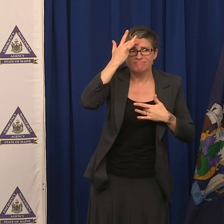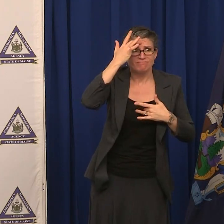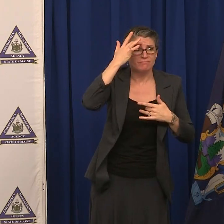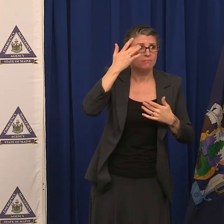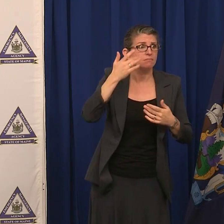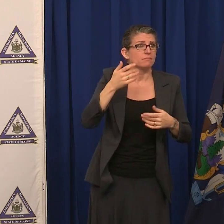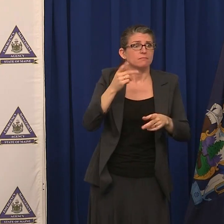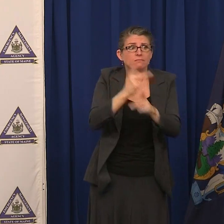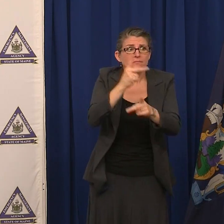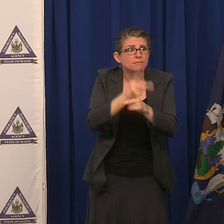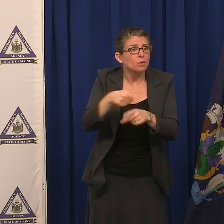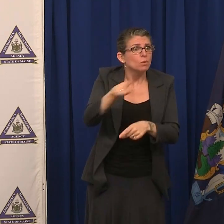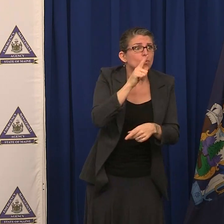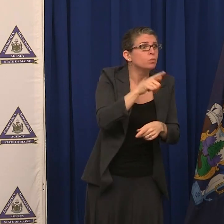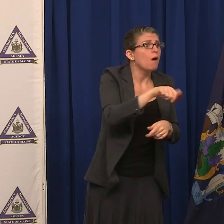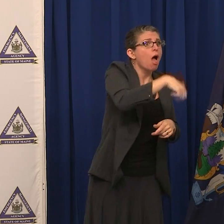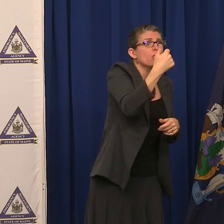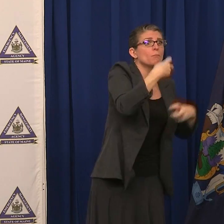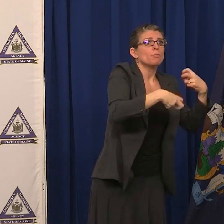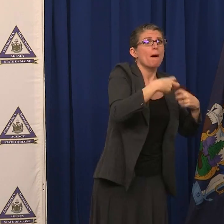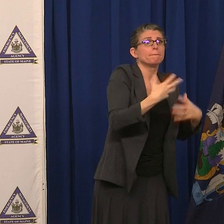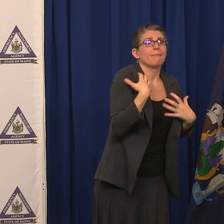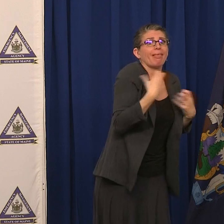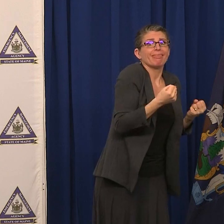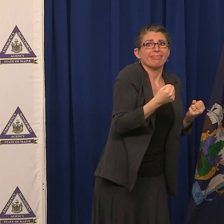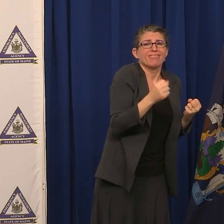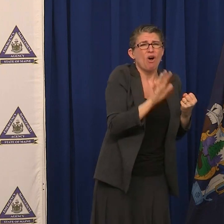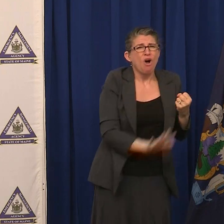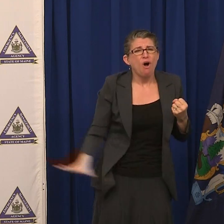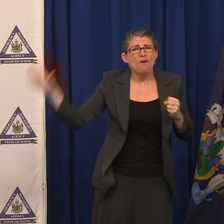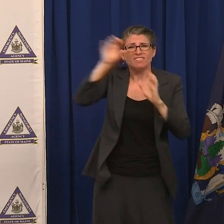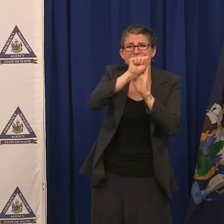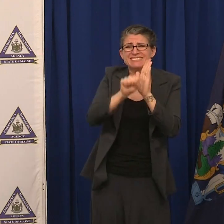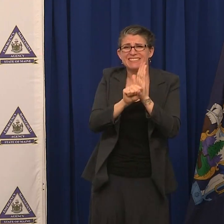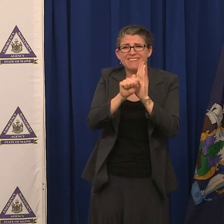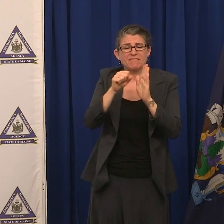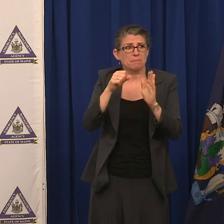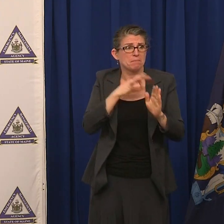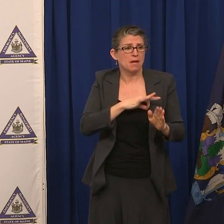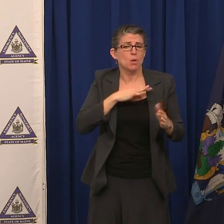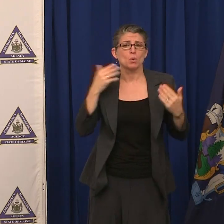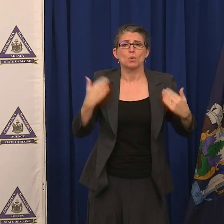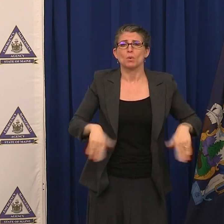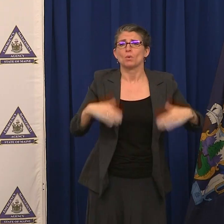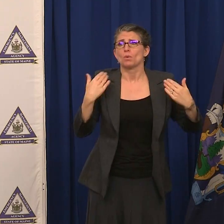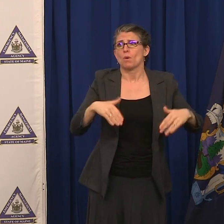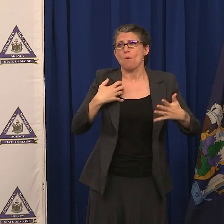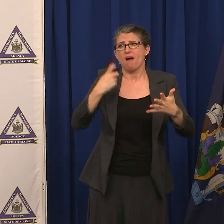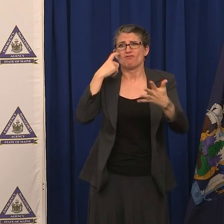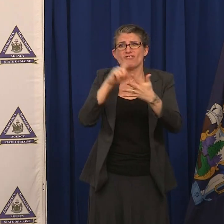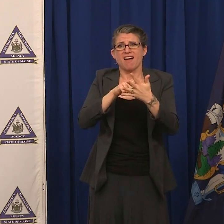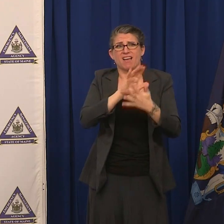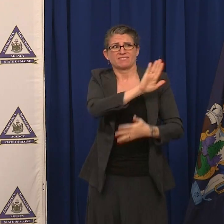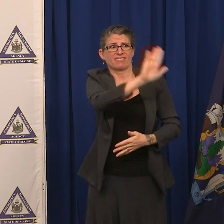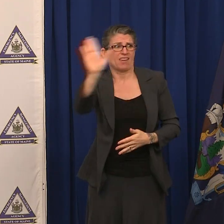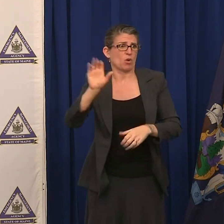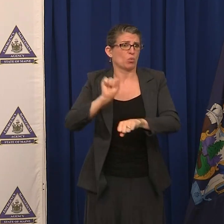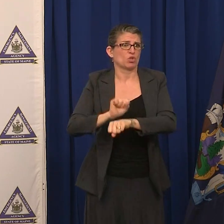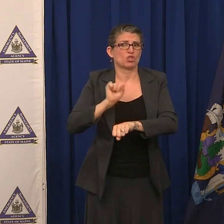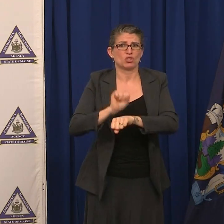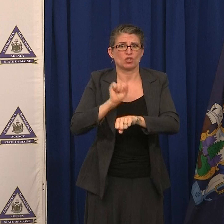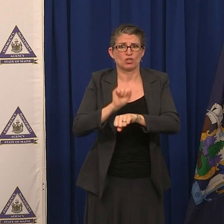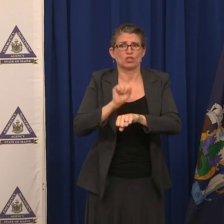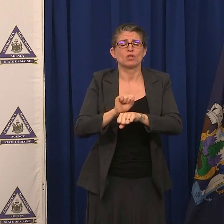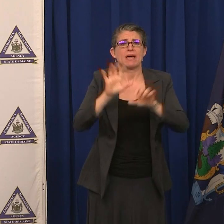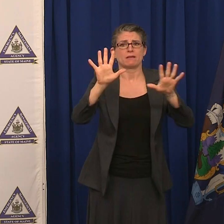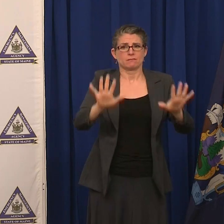there's a lot going on, and we recognize that. And I'd like to take a moment to pause to thank